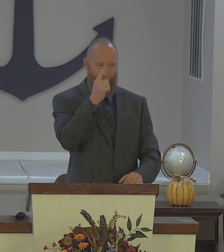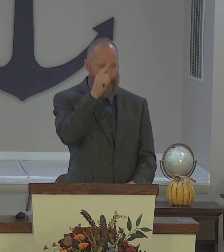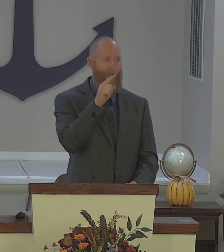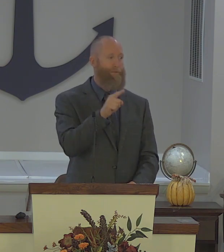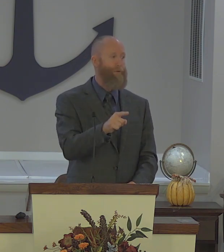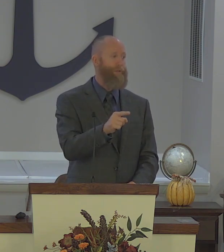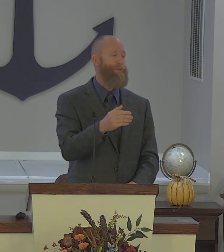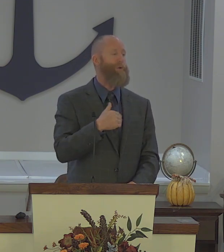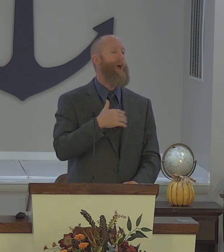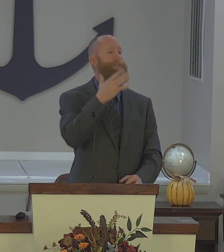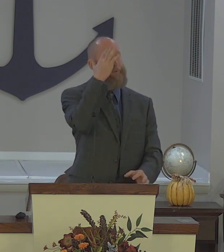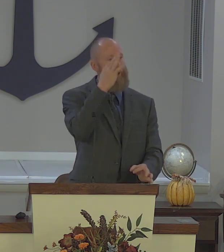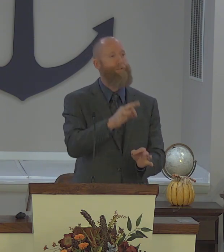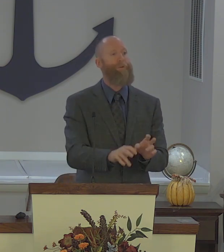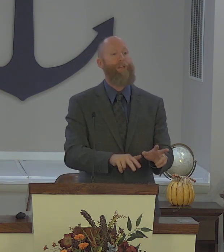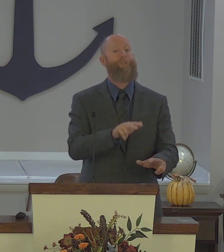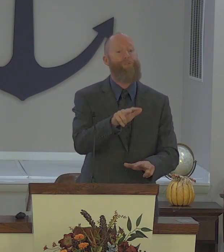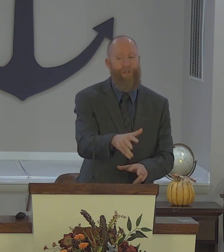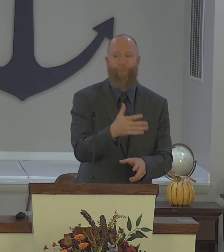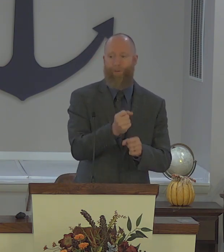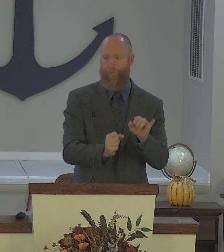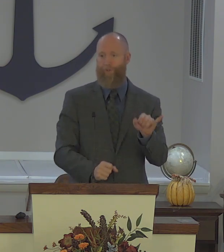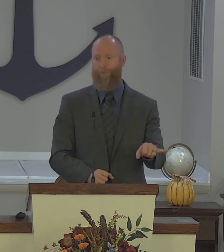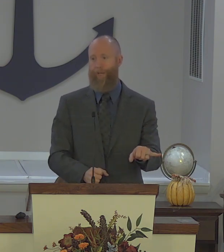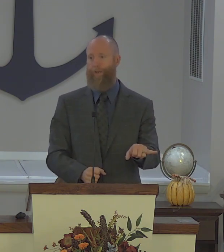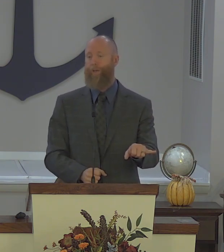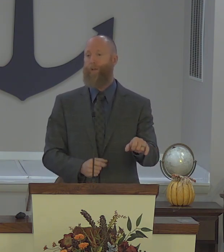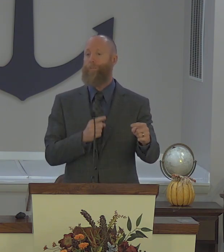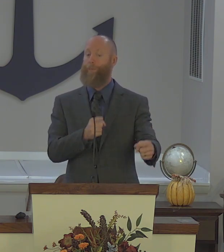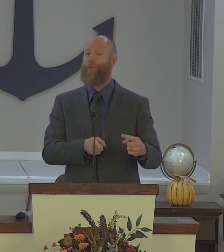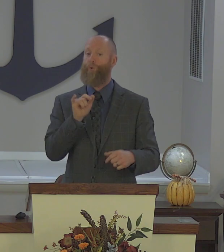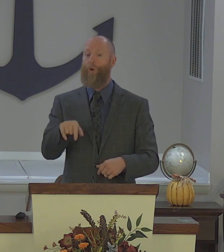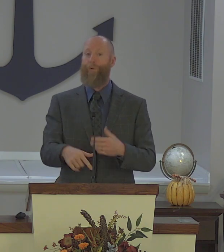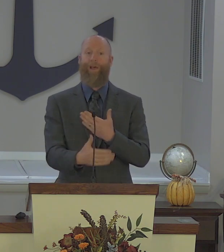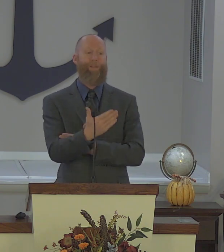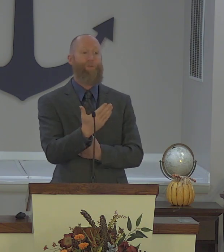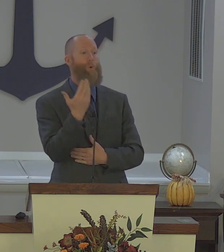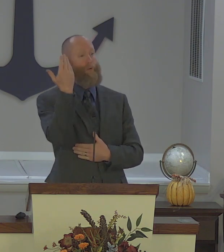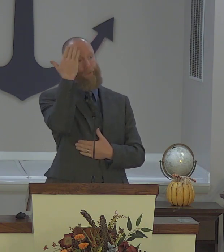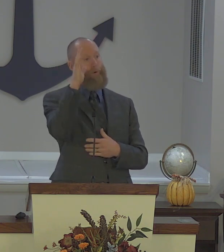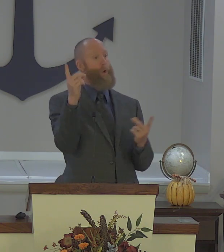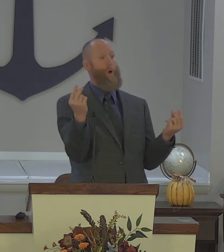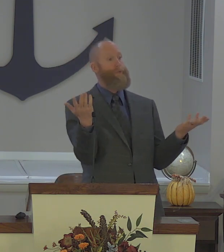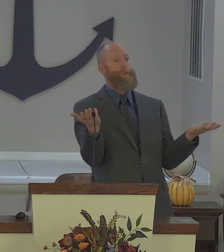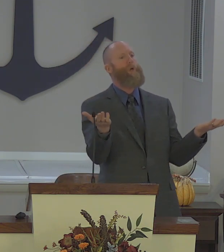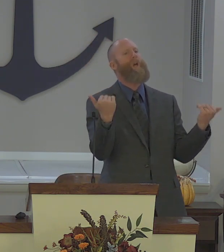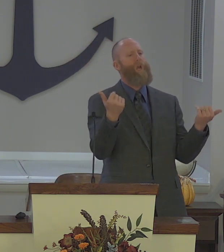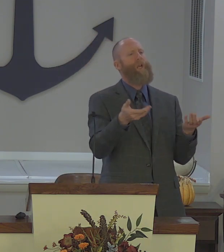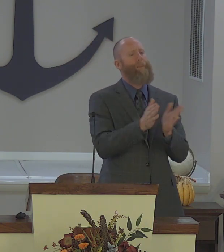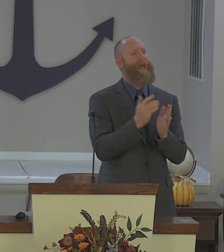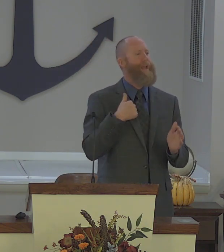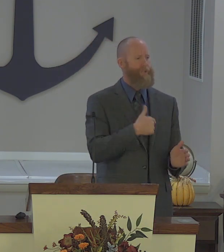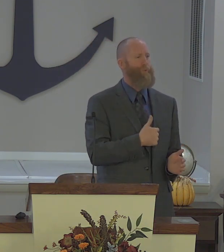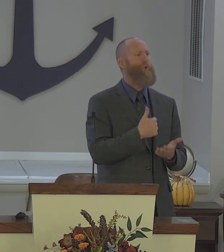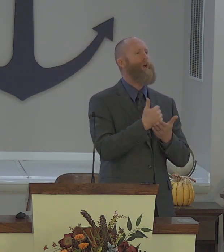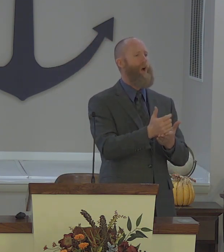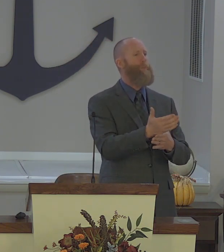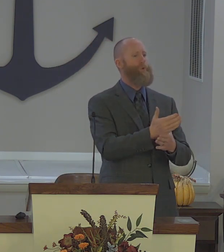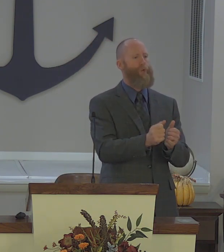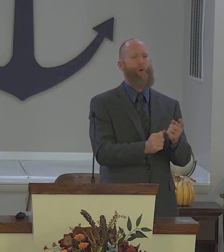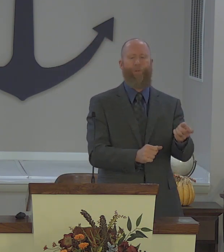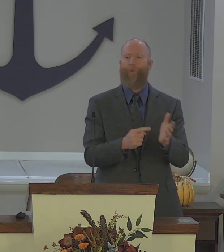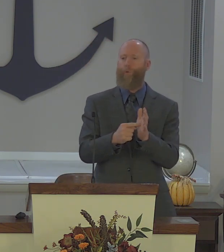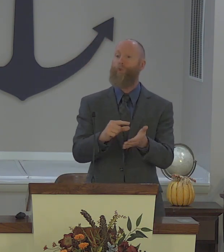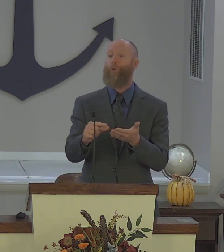Jesus Christ died for you. You have to, by faith, step and trust that. Maybe you're struggling with that this morning. You don't know what to do. Come and ask. We'll help.